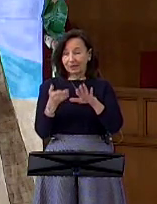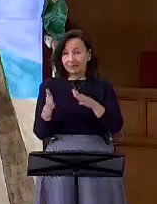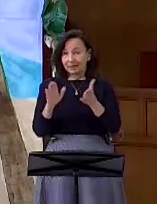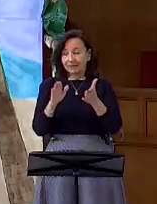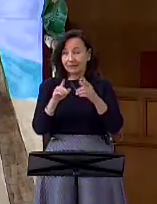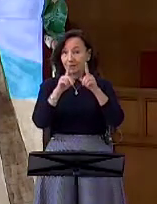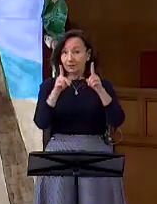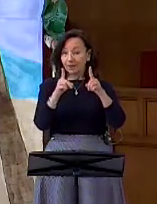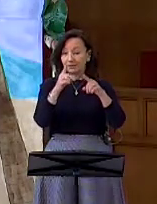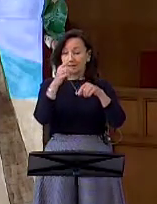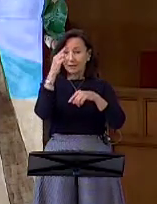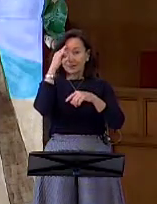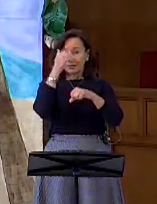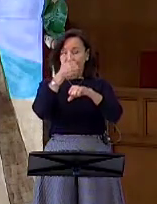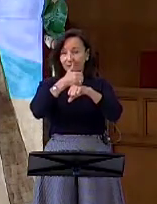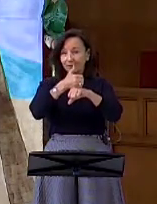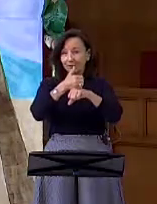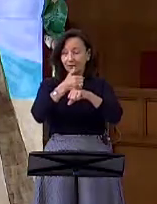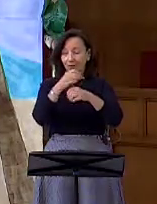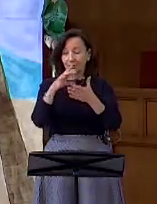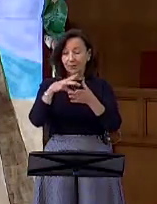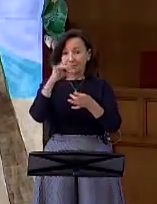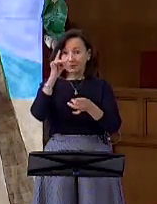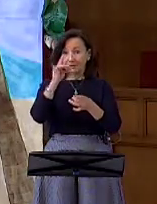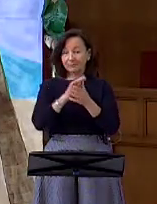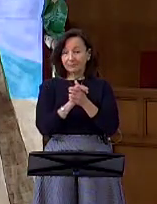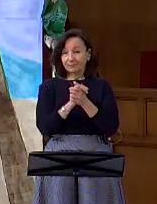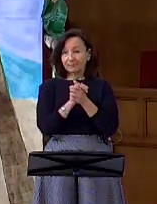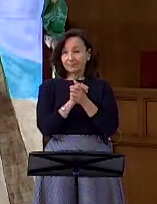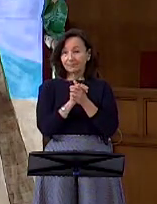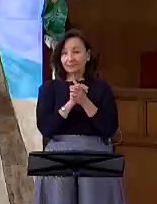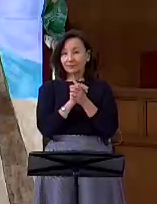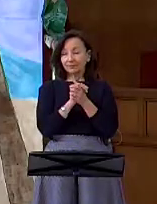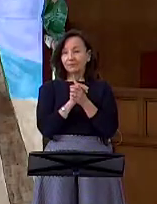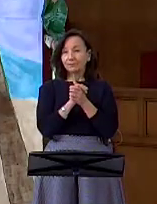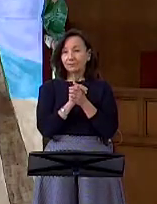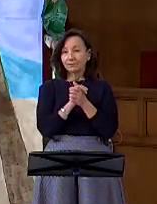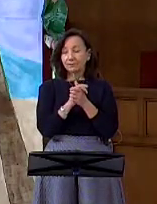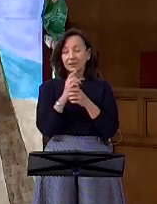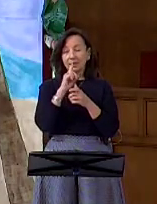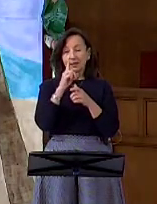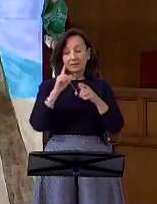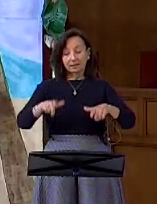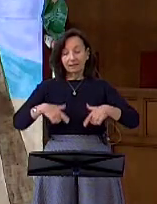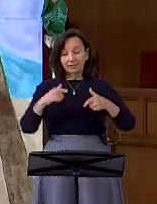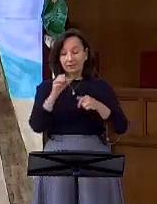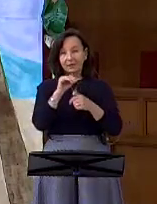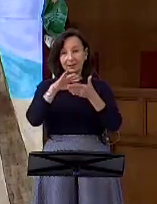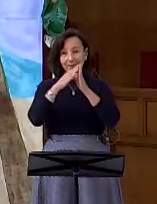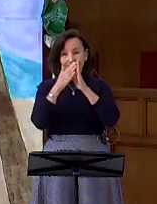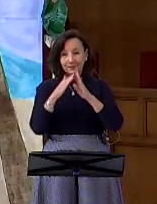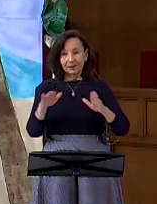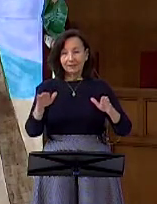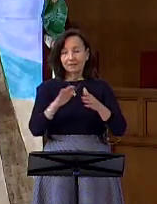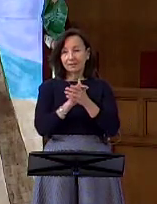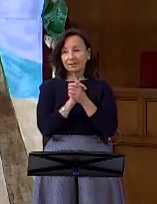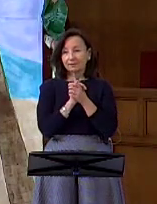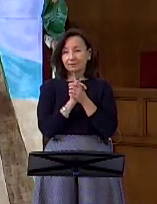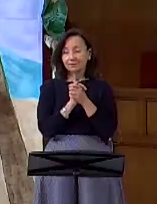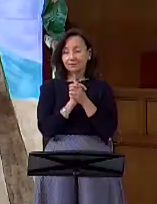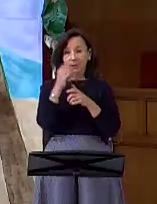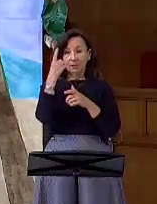but to set the mind on things of the Spirit is life and peace.